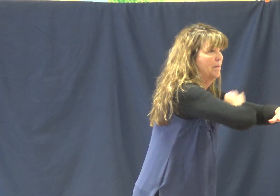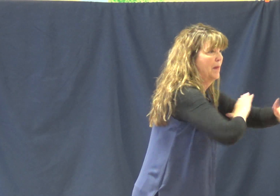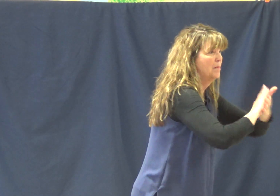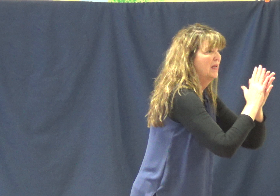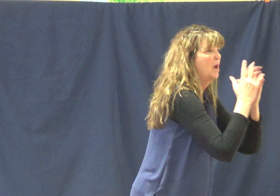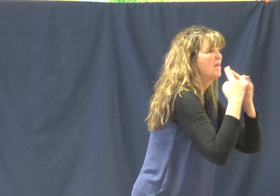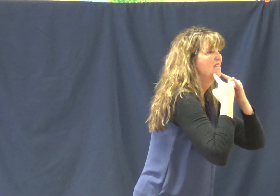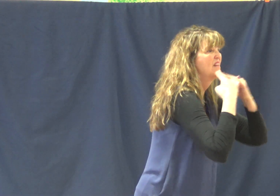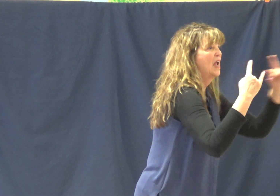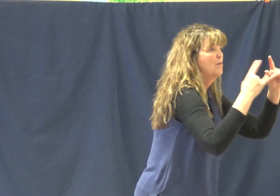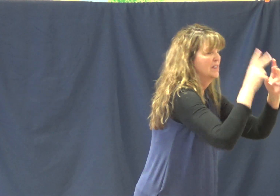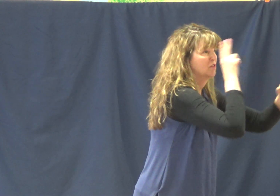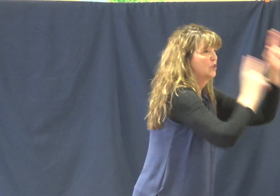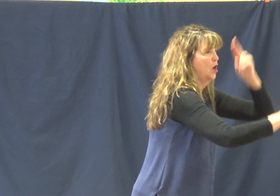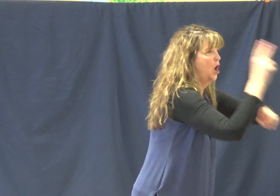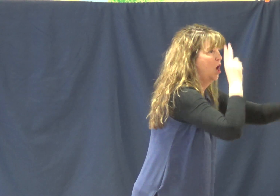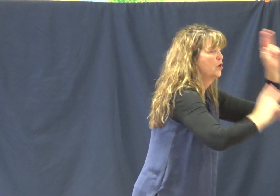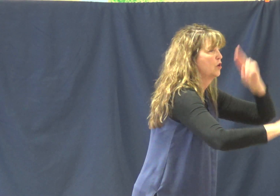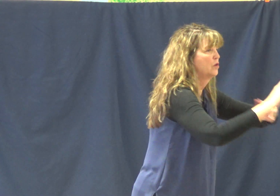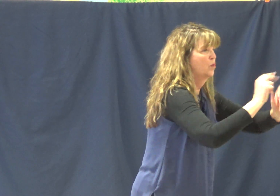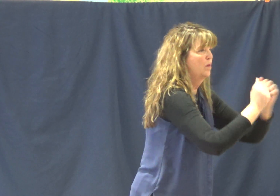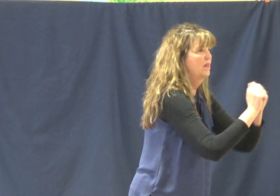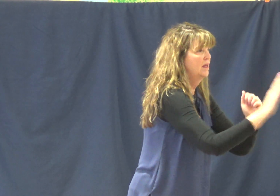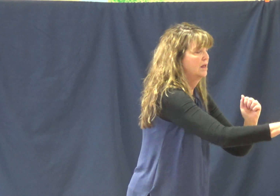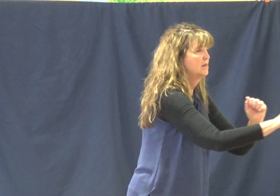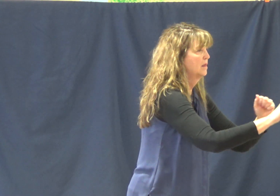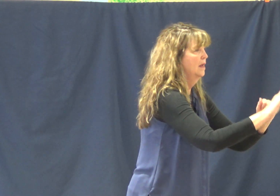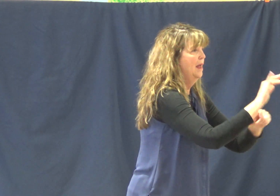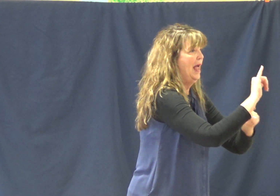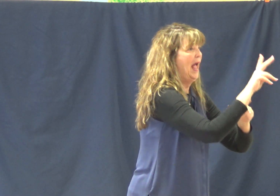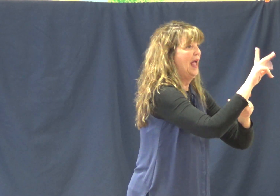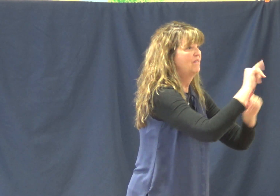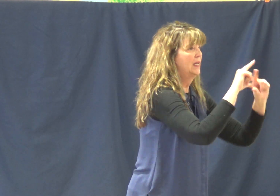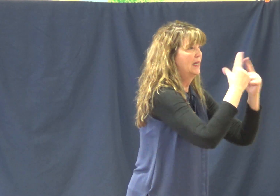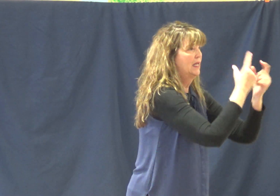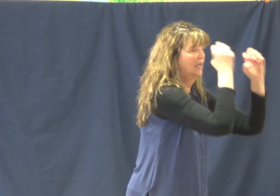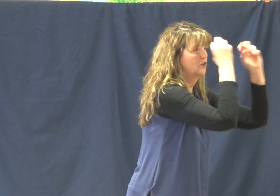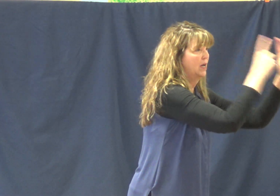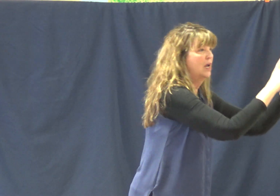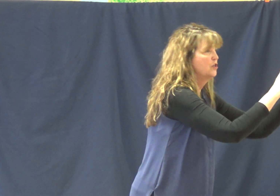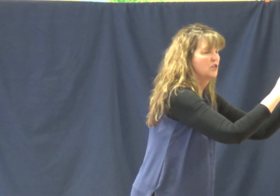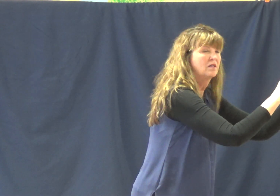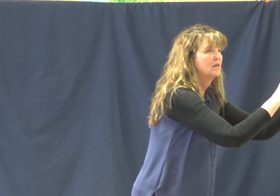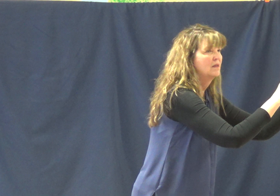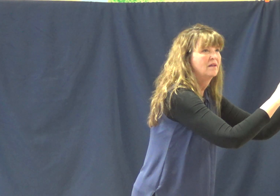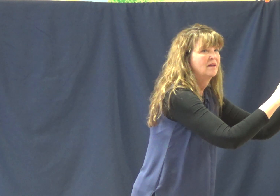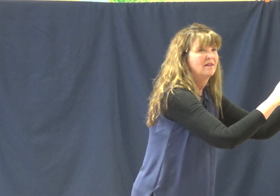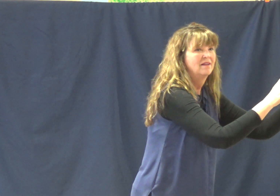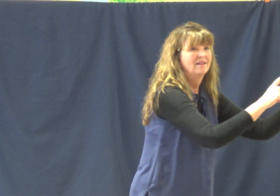and growing the Jewish kingdom with his intellect and his IED education,